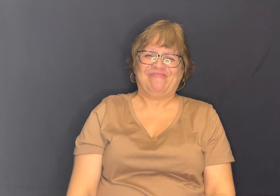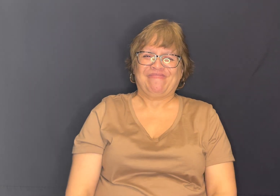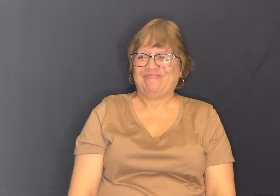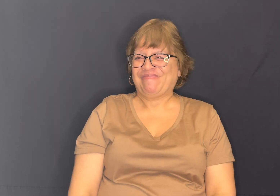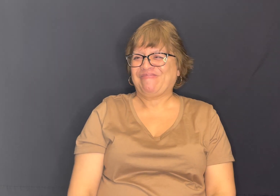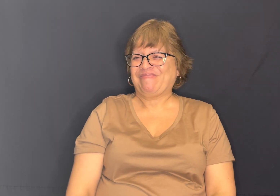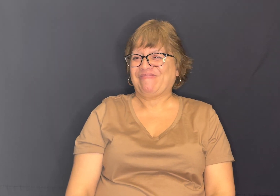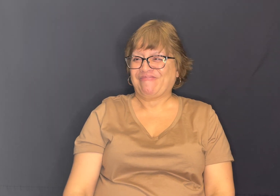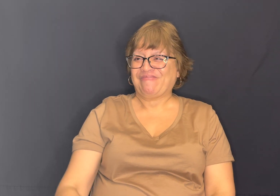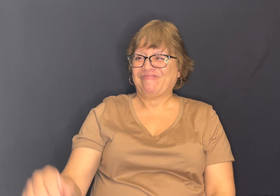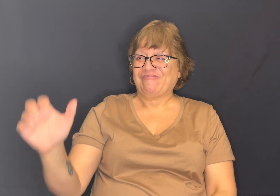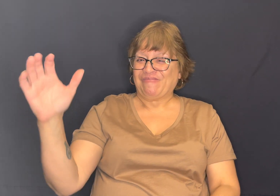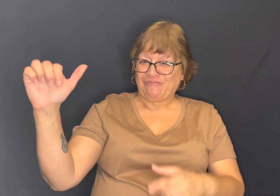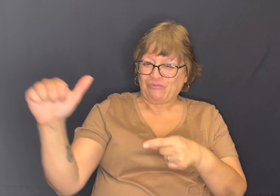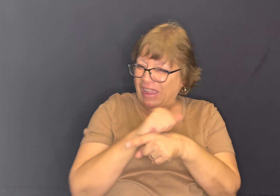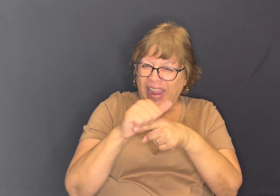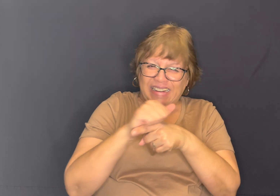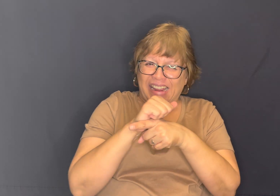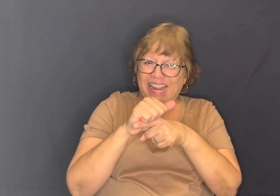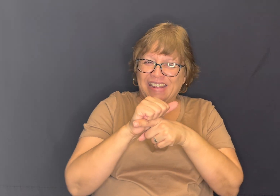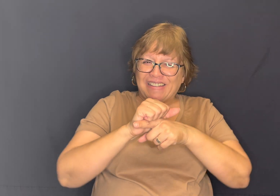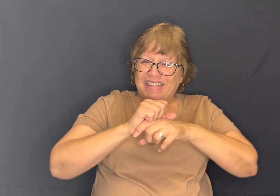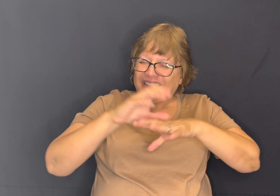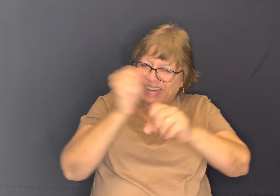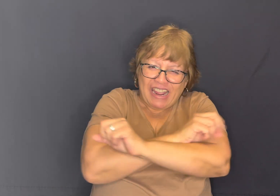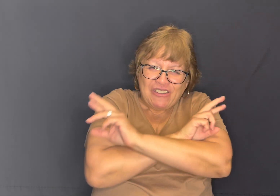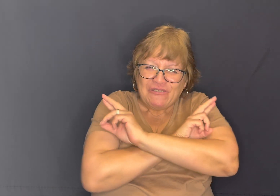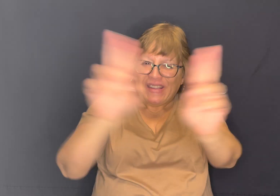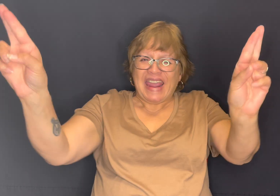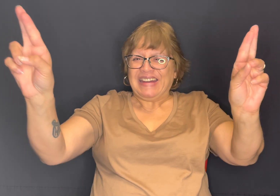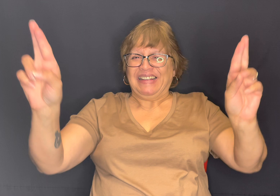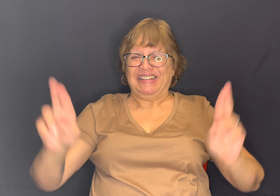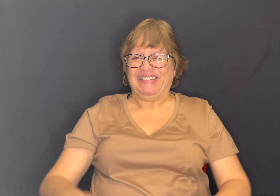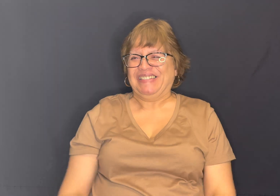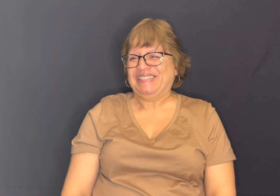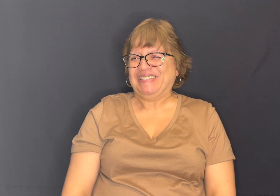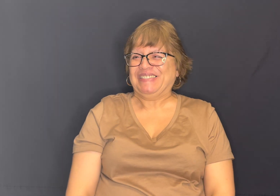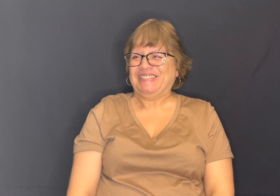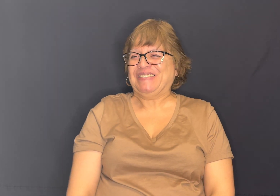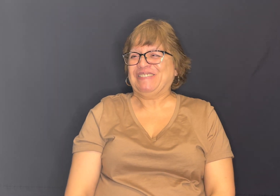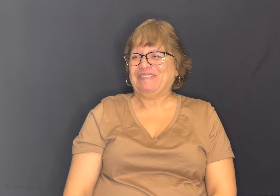enjoyed this class. Go practice. Get ready.